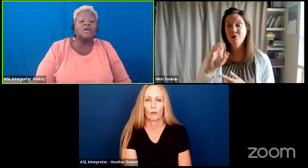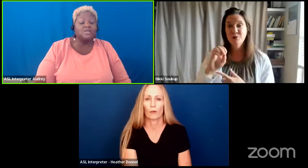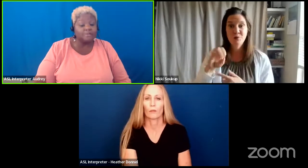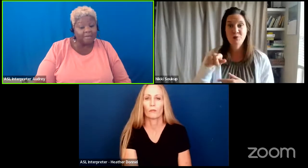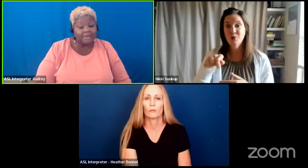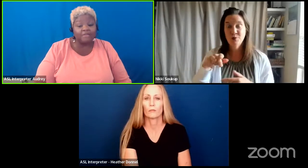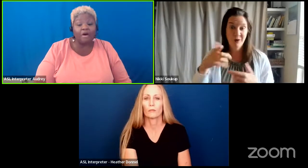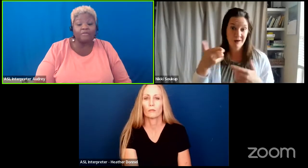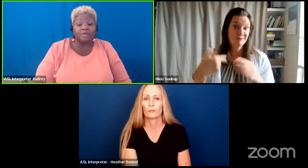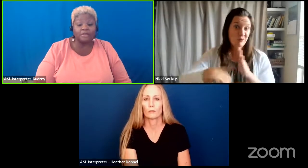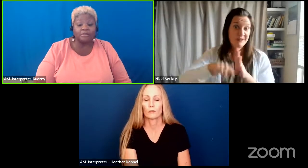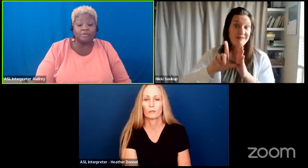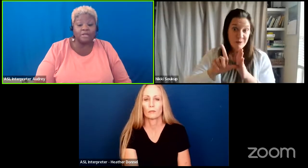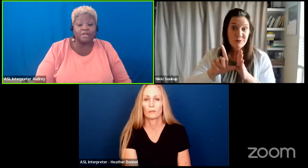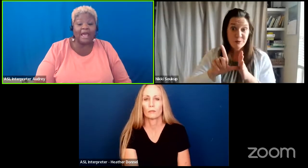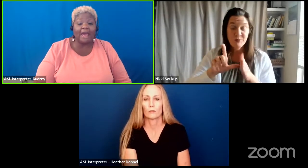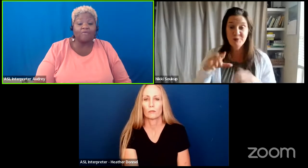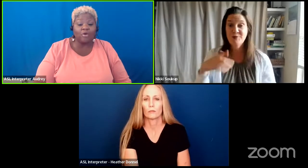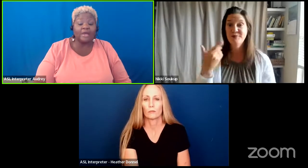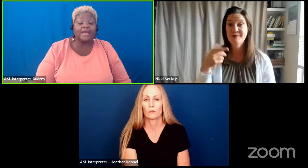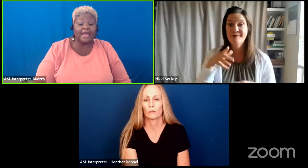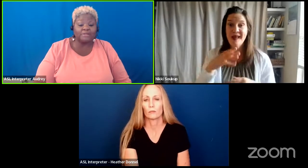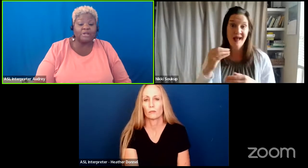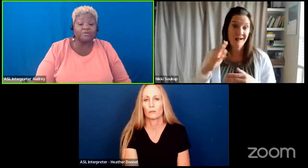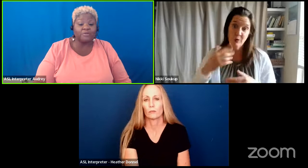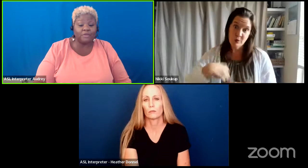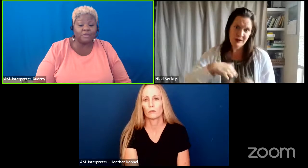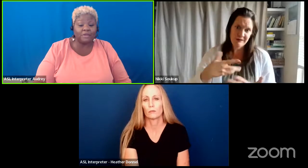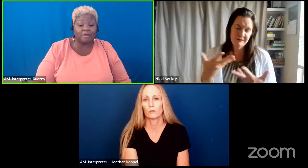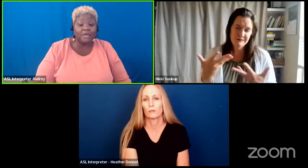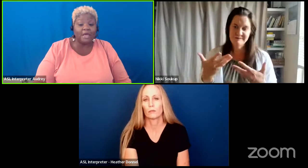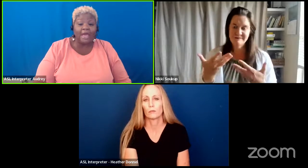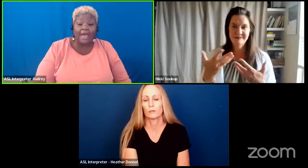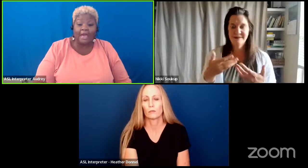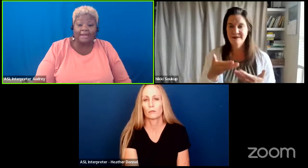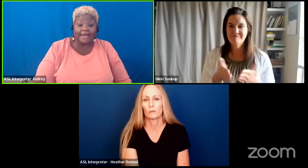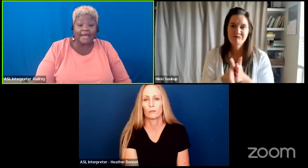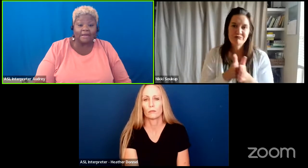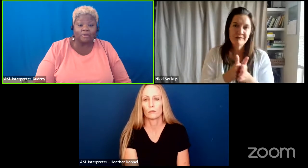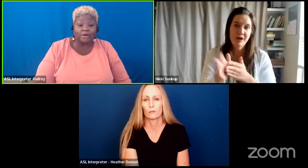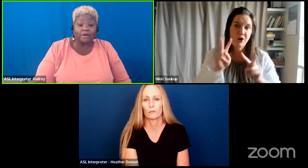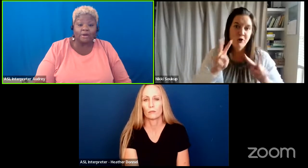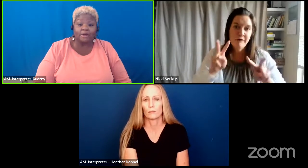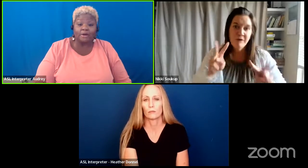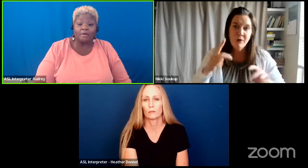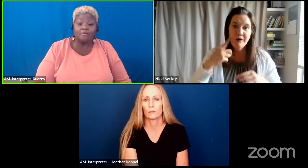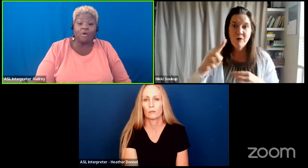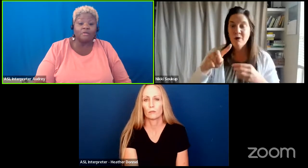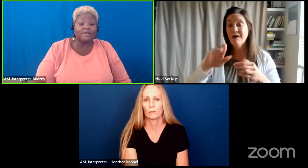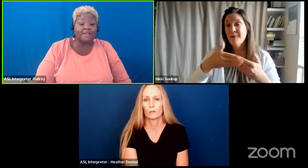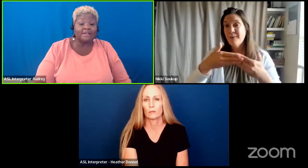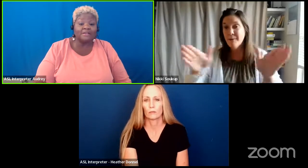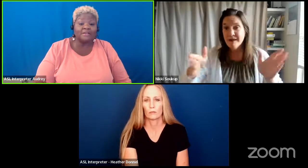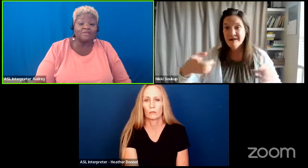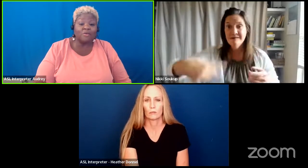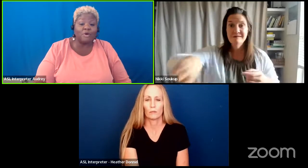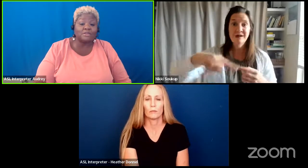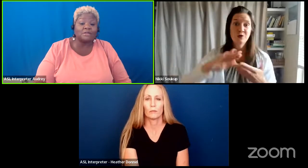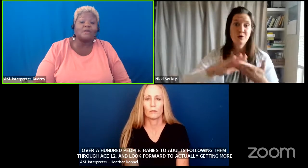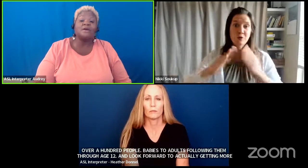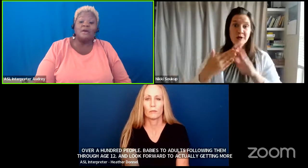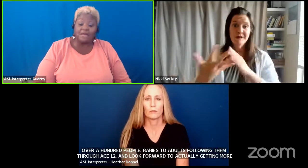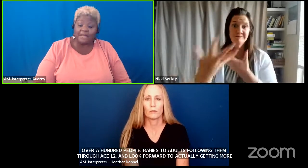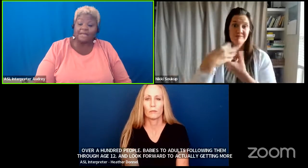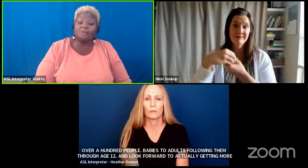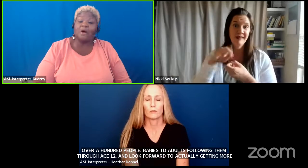recommendations to be involved in the community and have more engagement and review with them. And again, we're motivated and looking forward